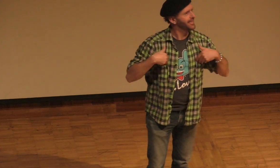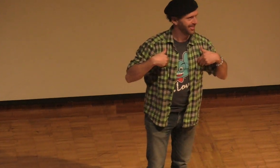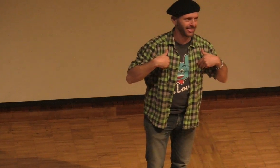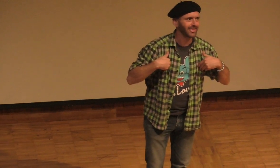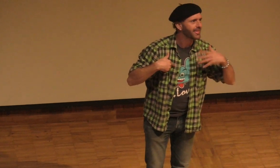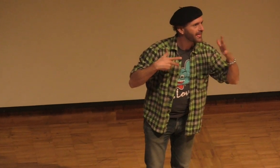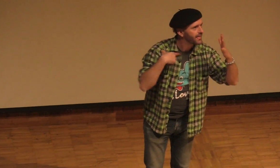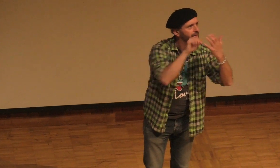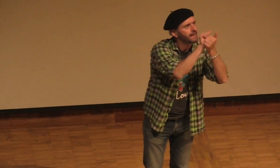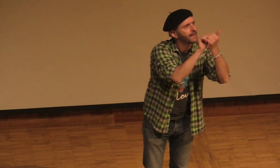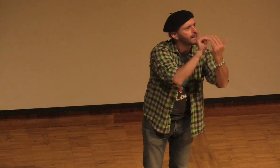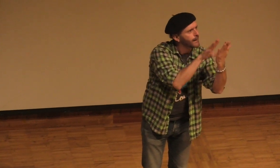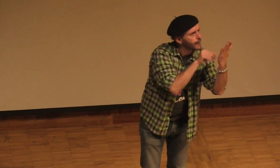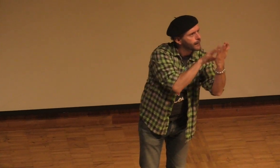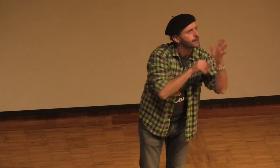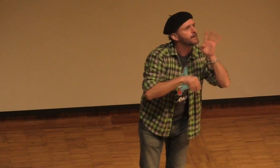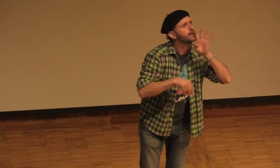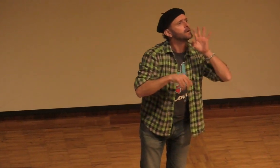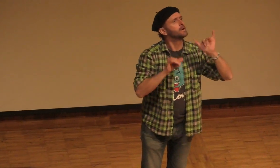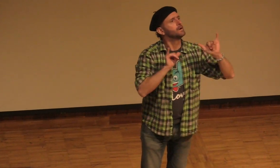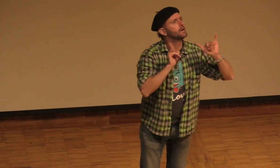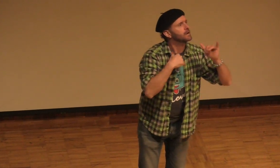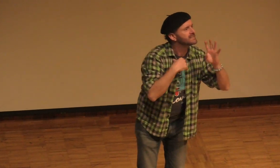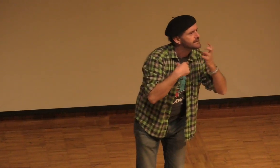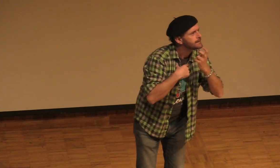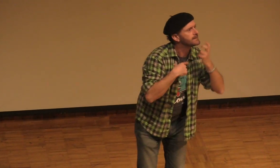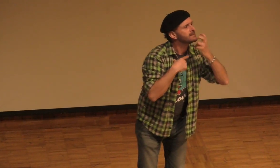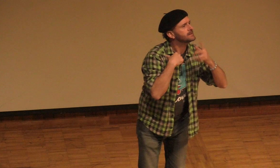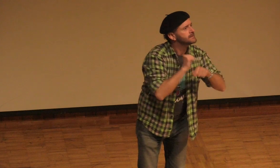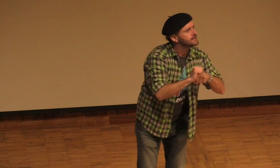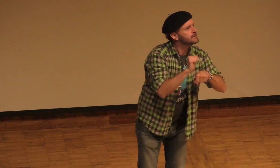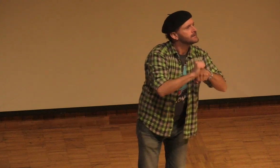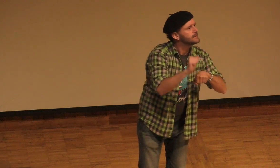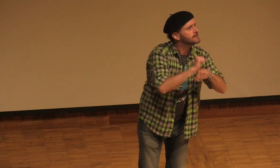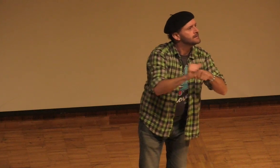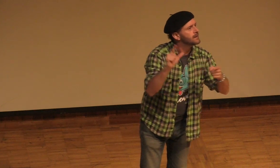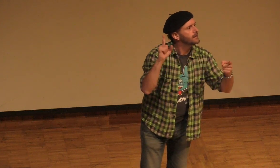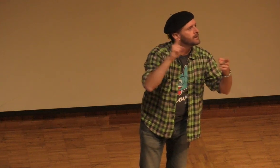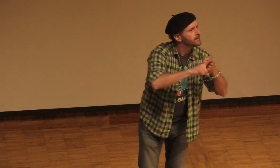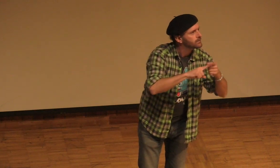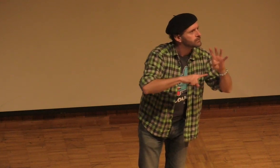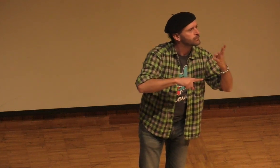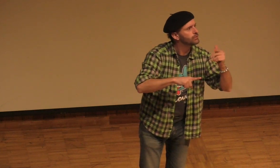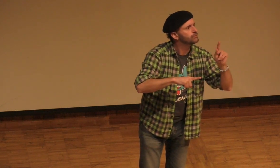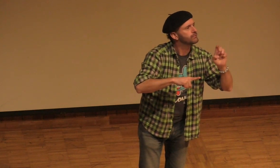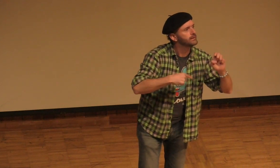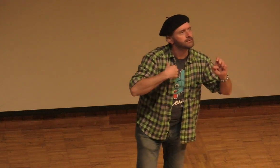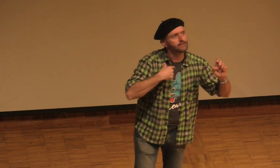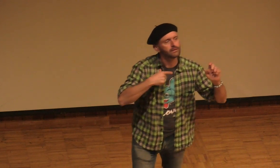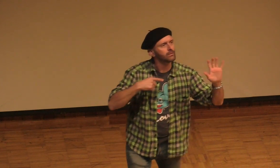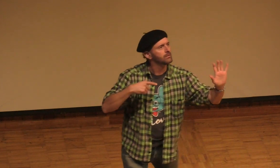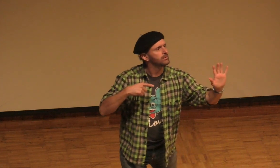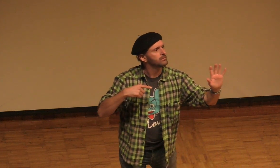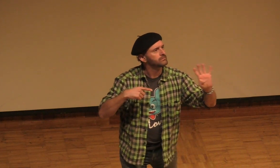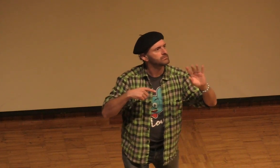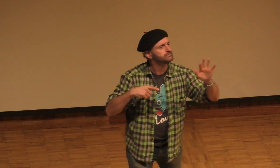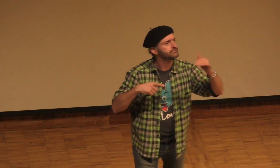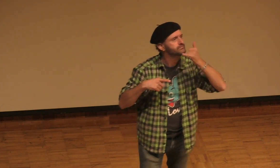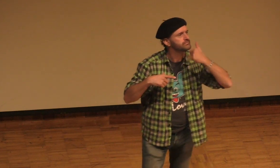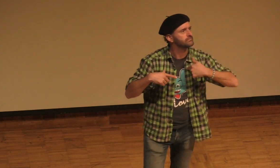I was very different. And I learned how to mouth English. I worked on that all through fourth grade, up until